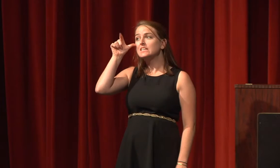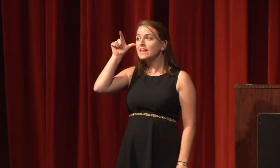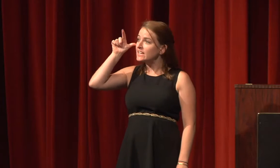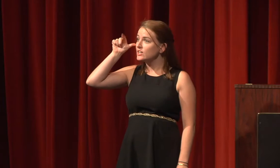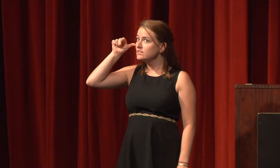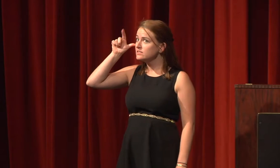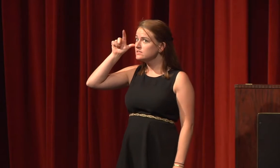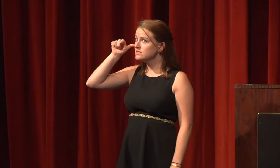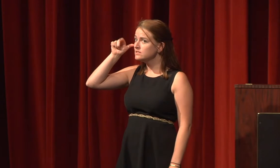you later.